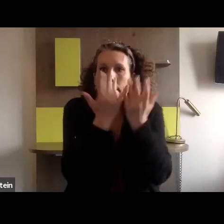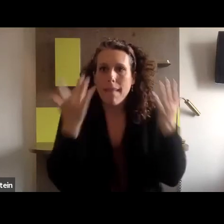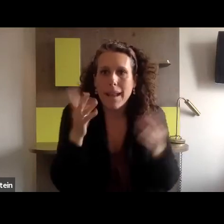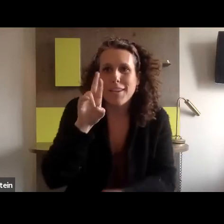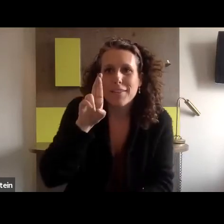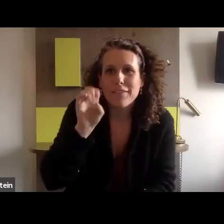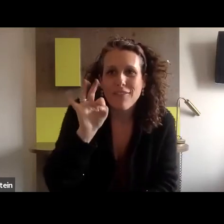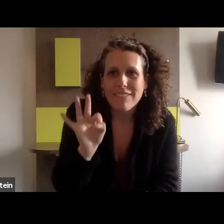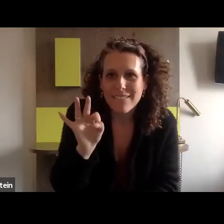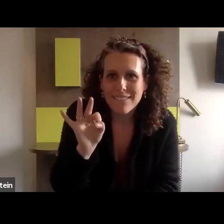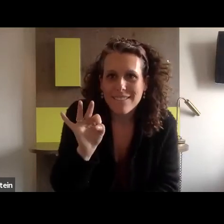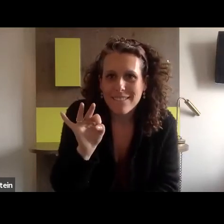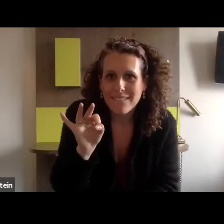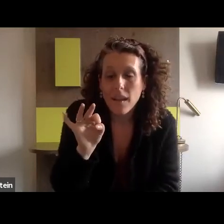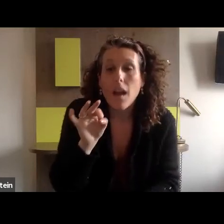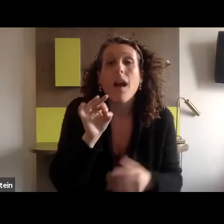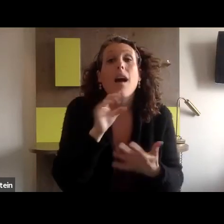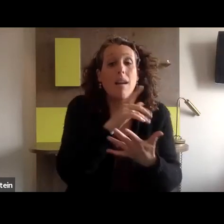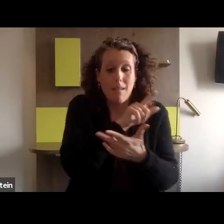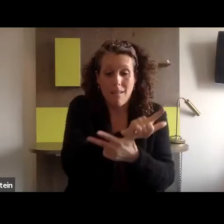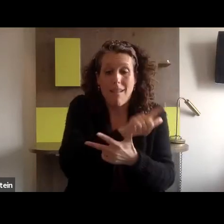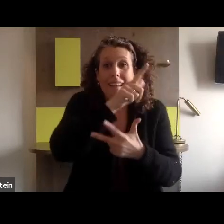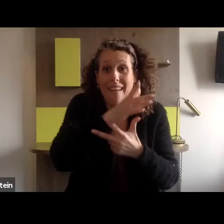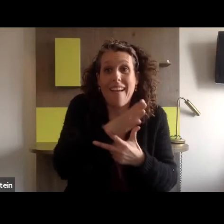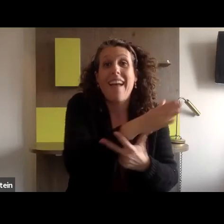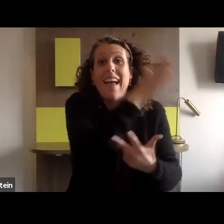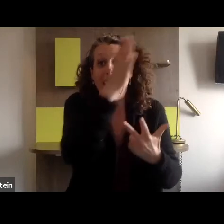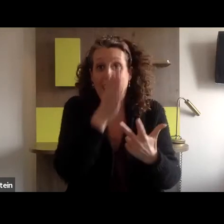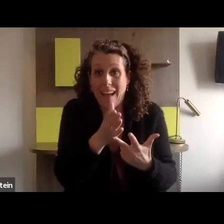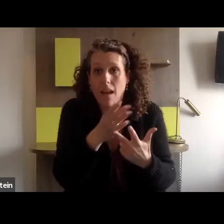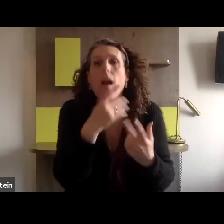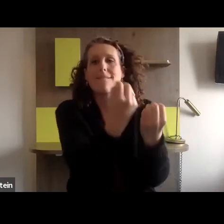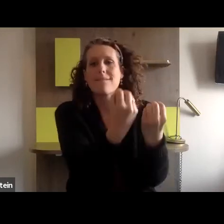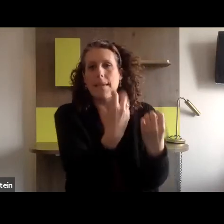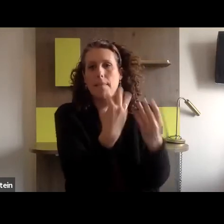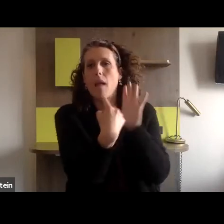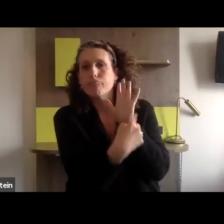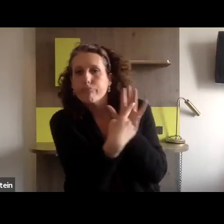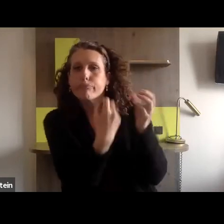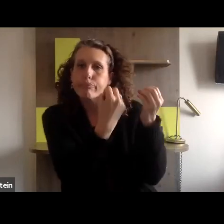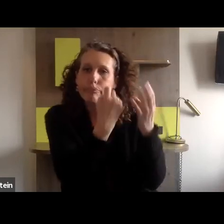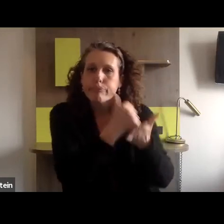And at the end, it should provide feedback to the learner.